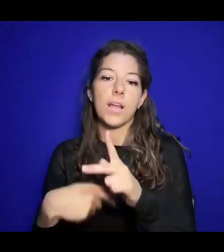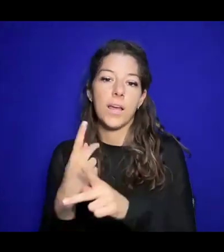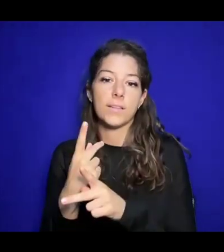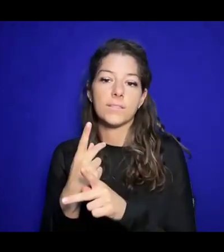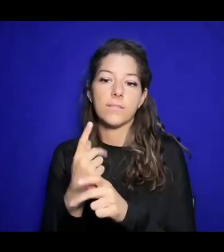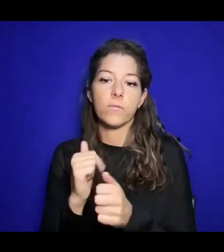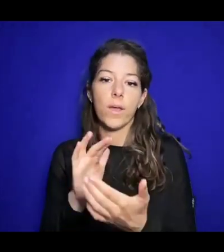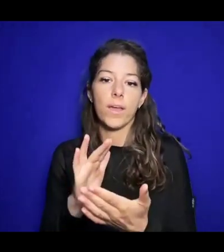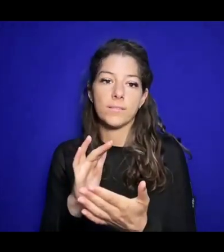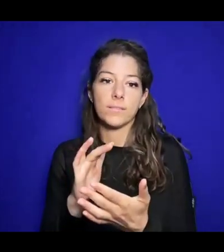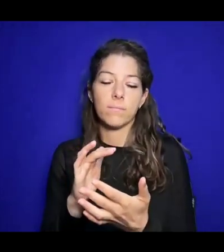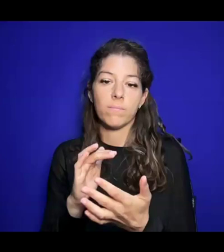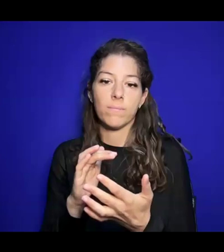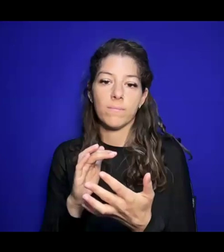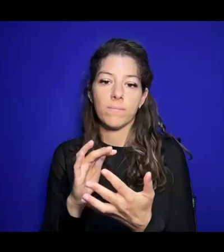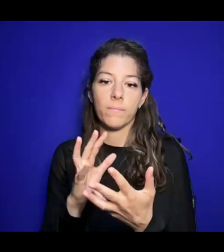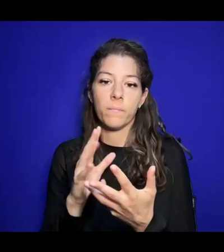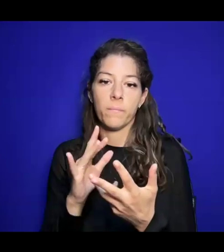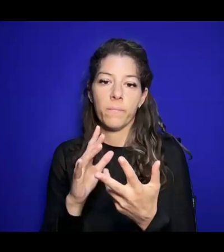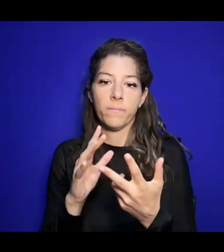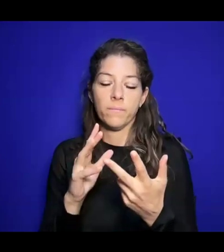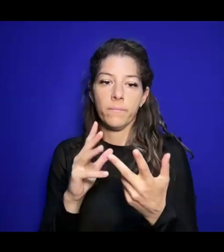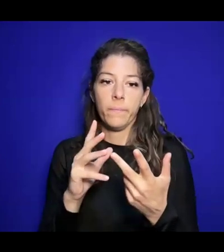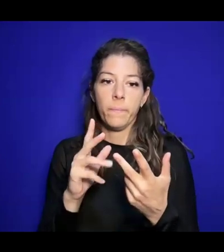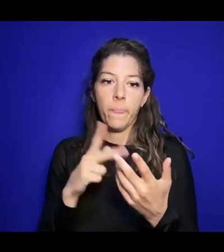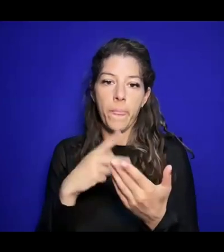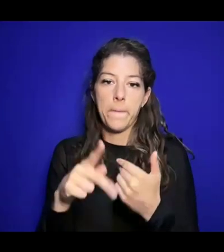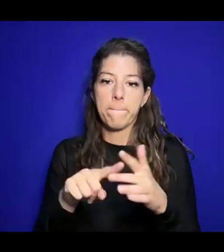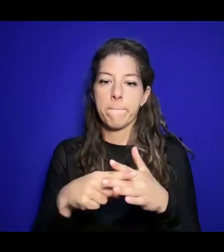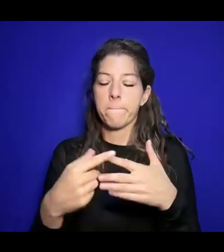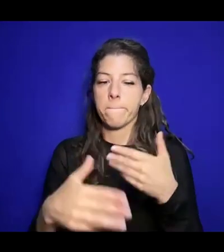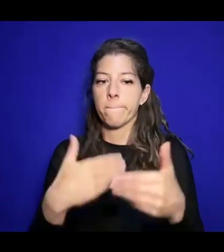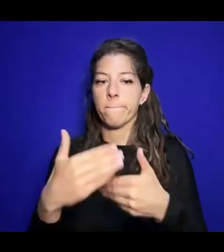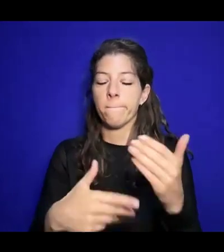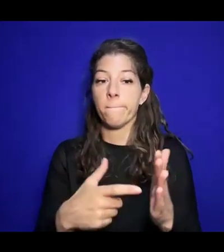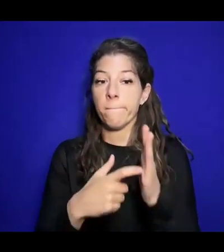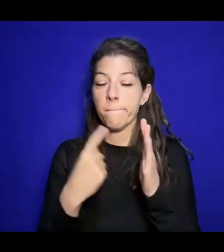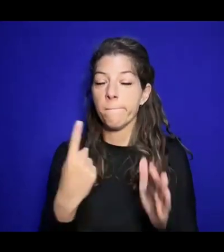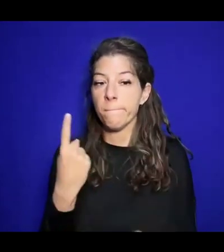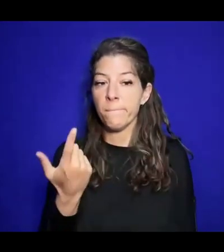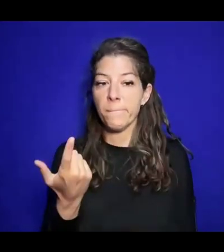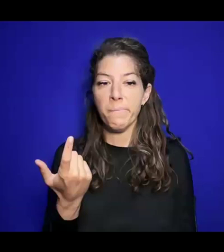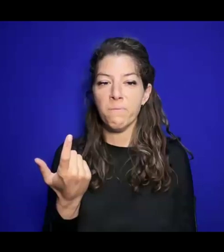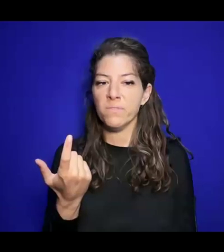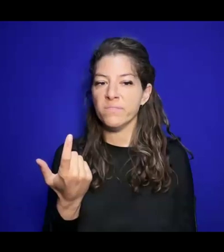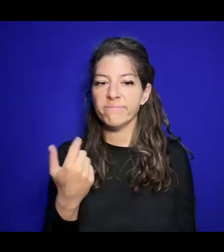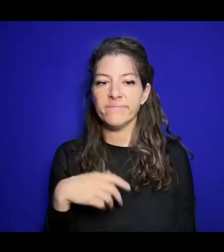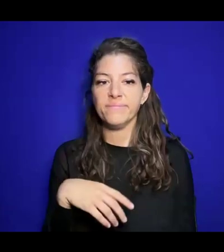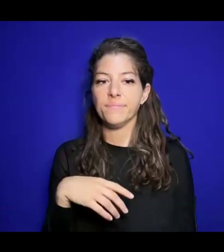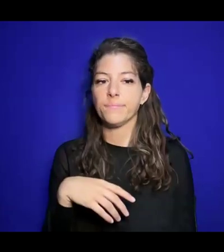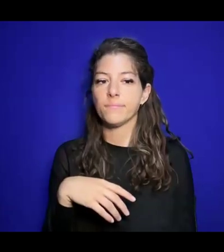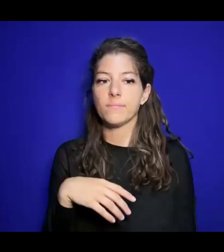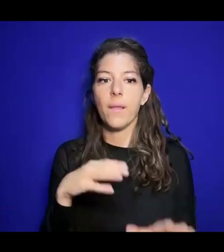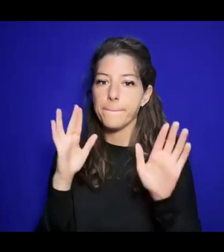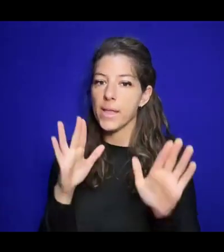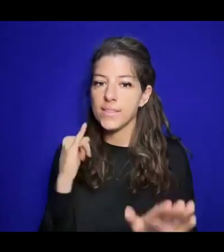ways to get these kind of programs going. It just takes somebody. I think it'd be just a